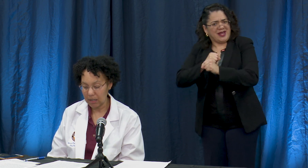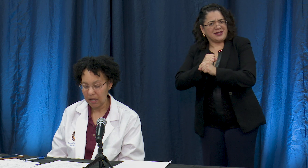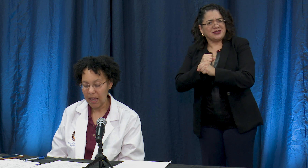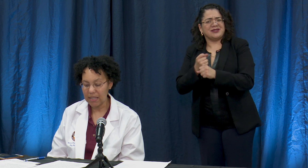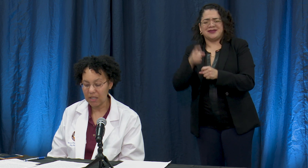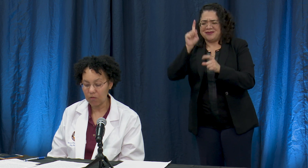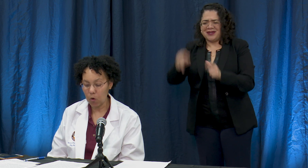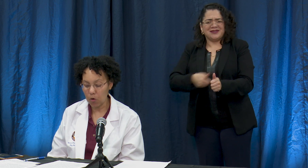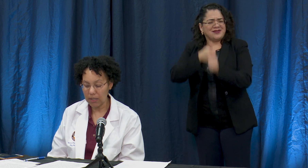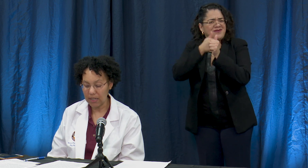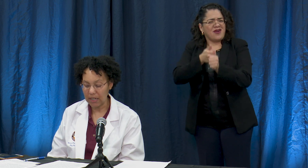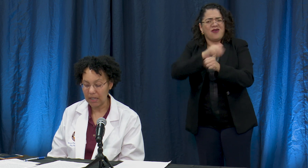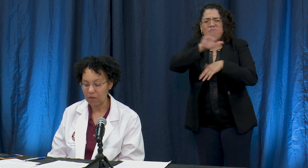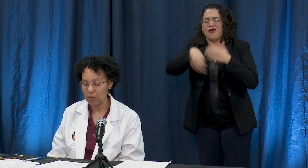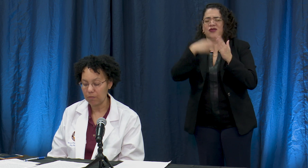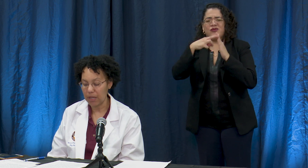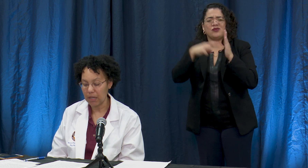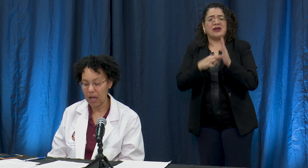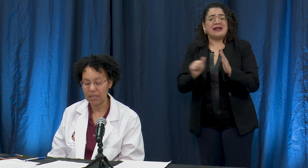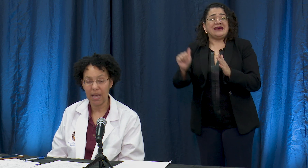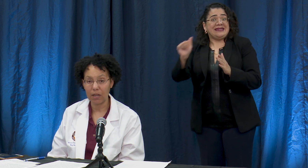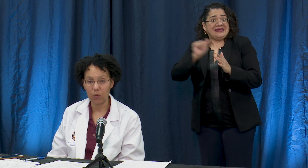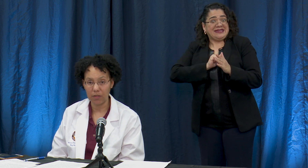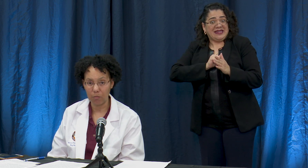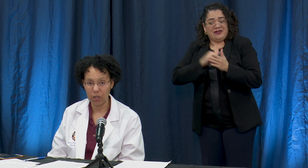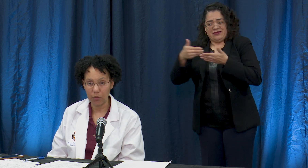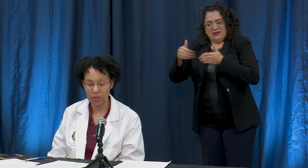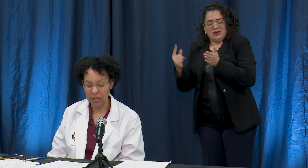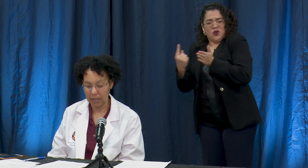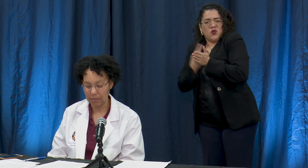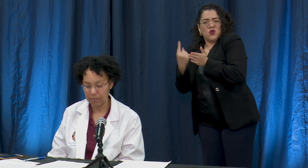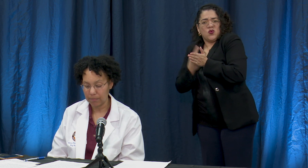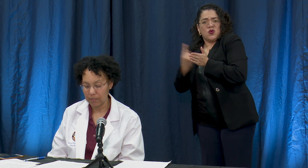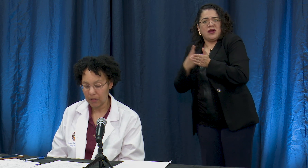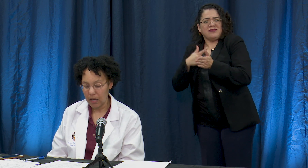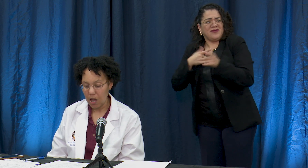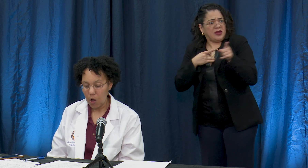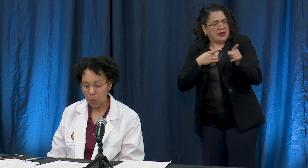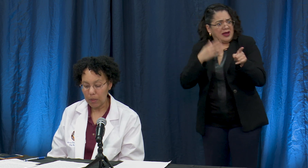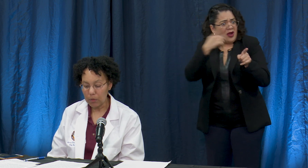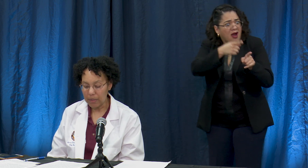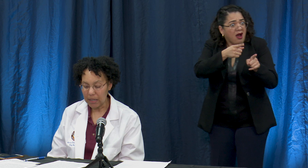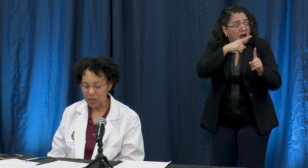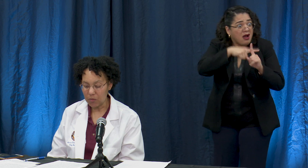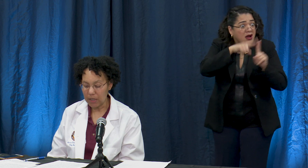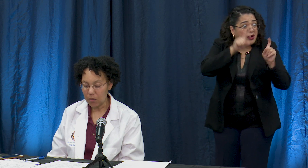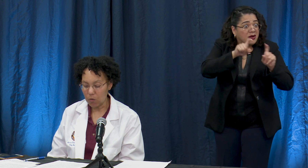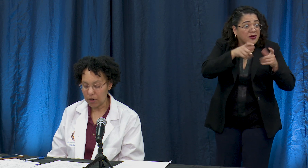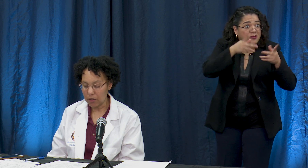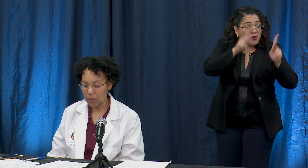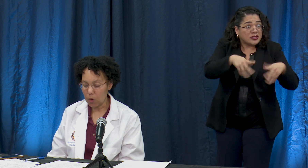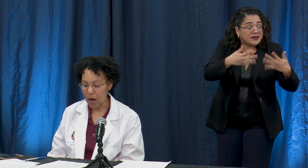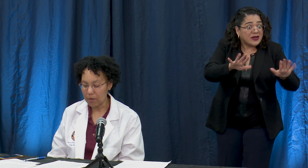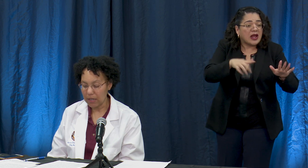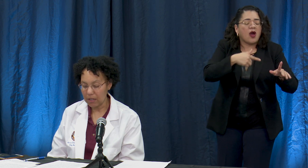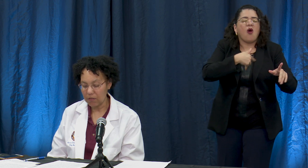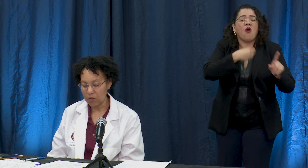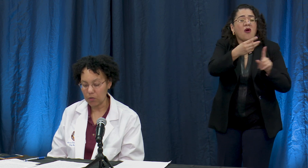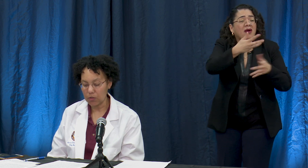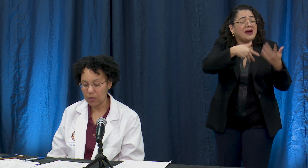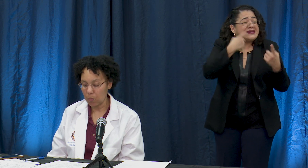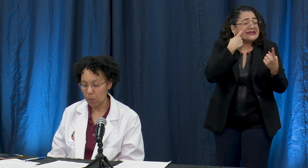sick and self-quarantine if we've been in contact with someone who's sick. We will be issuing an order